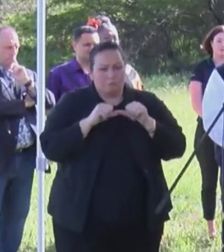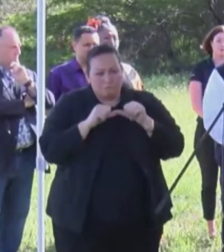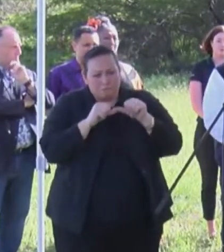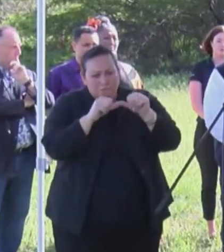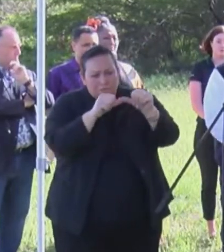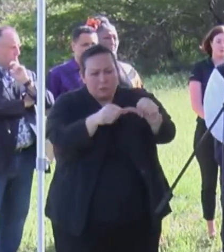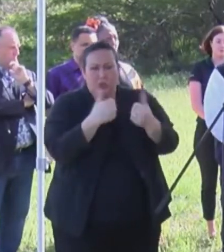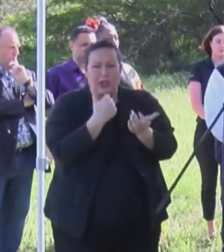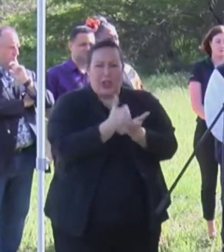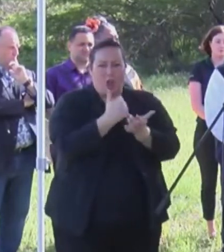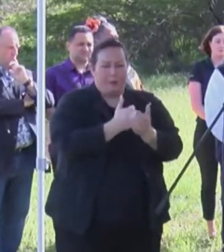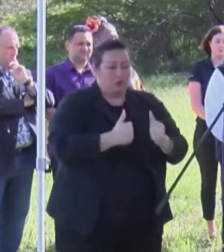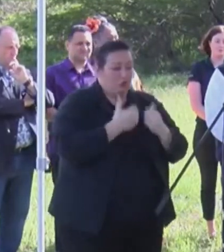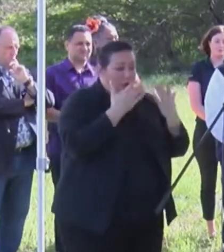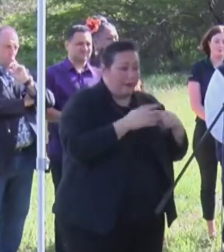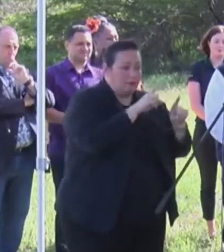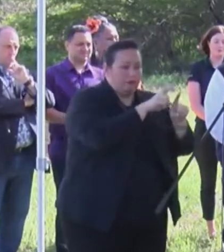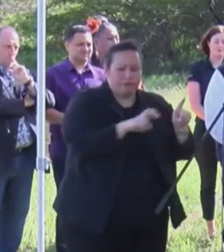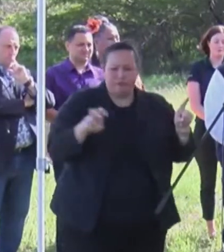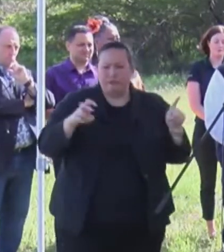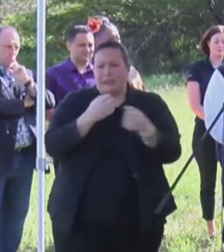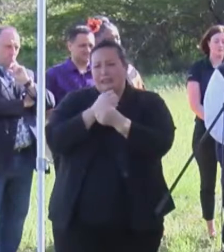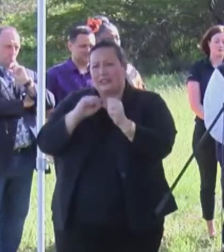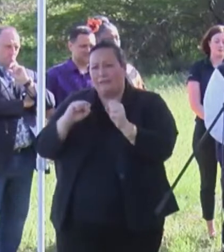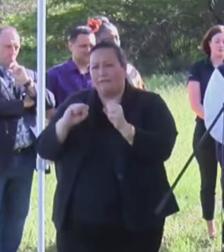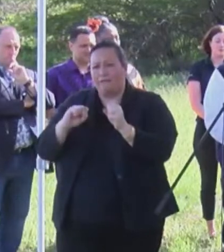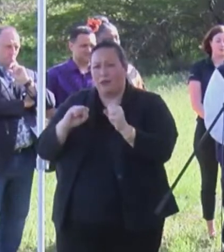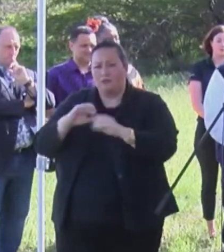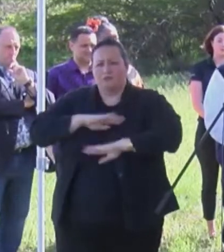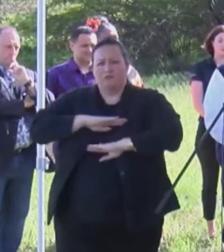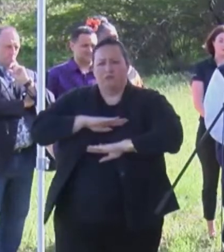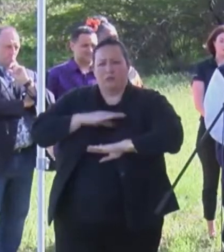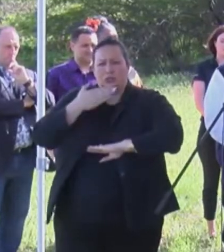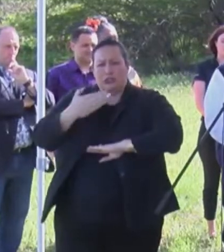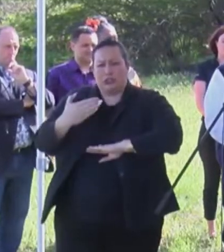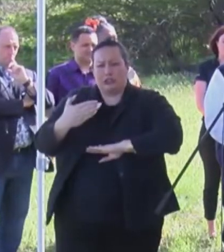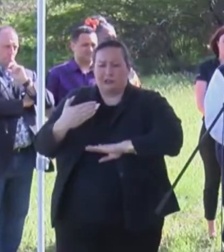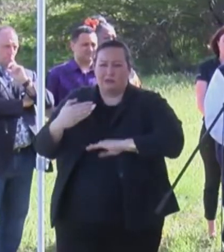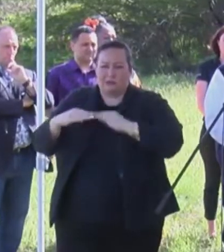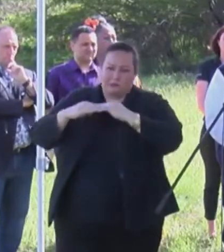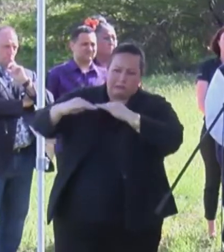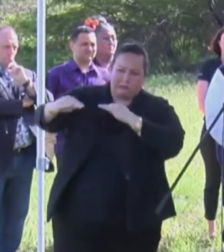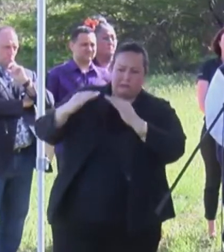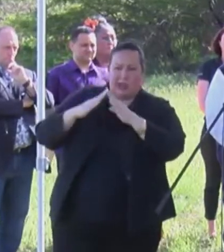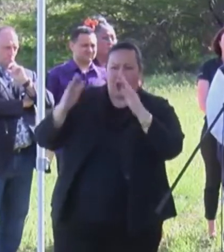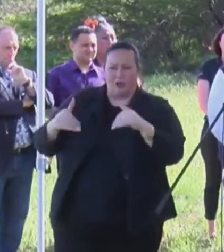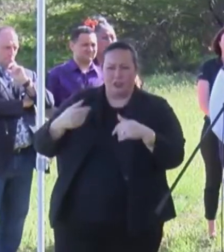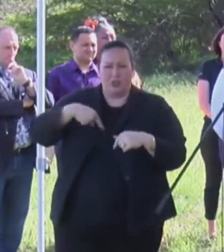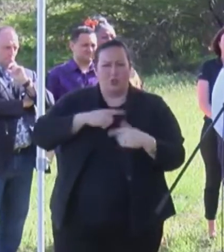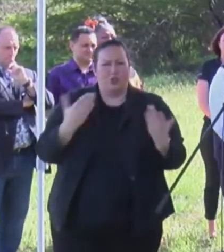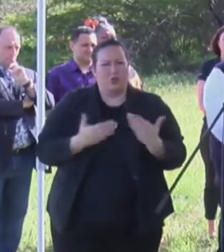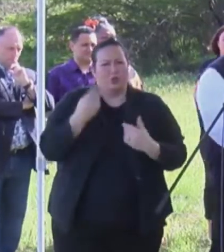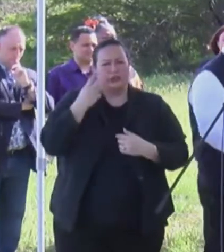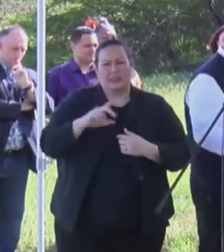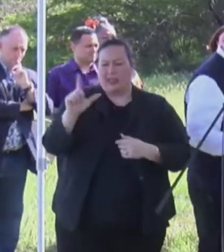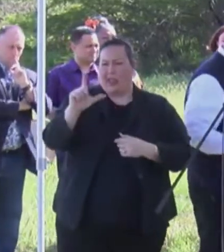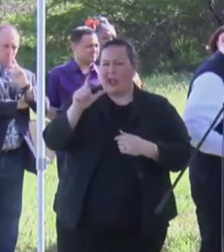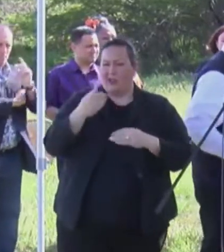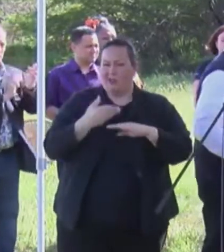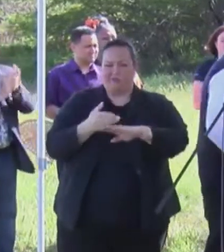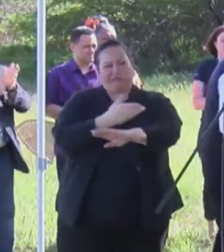survivors transition into safe and secure housing, and we'll be here to see Lahaina recover. Thank you.